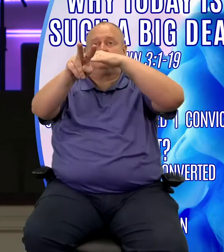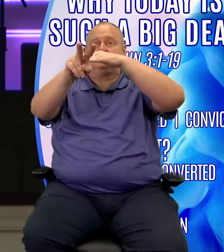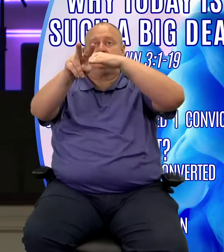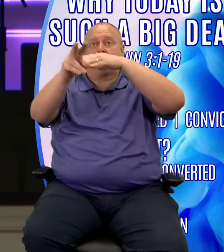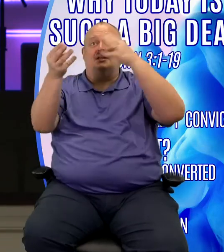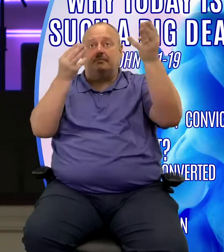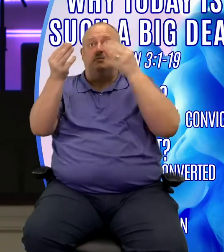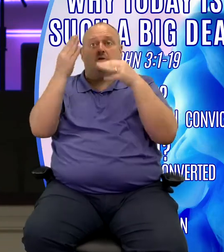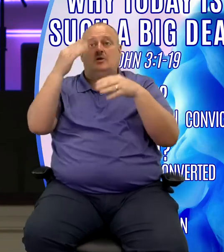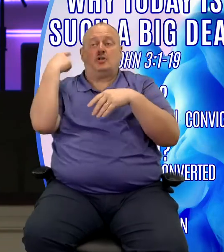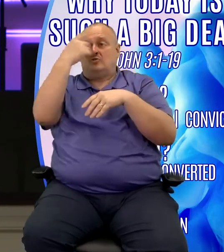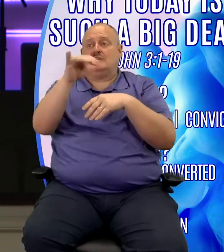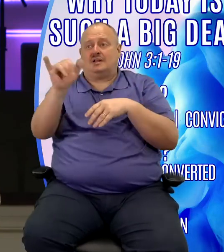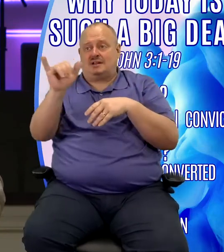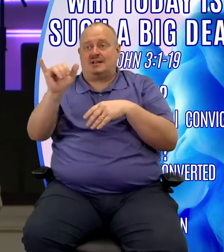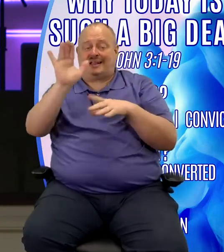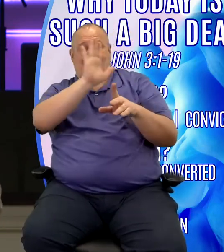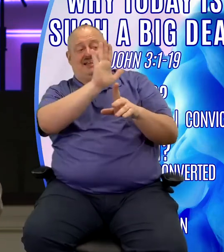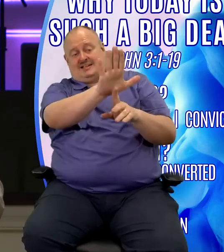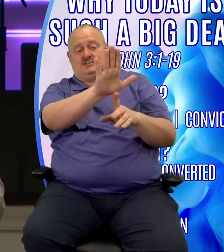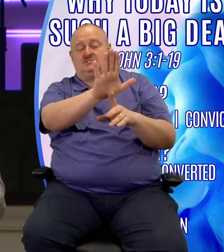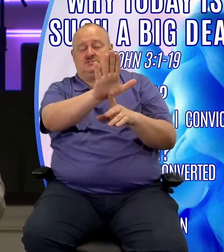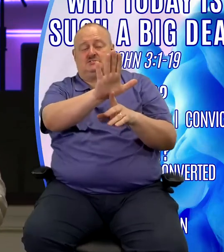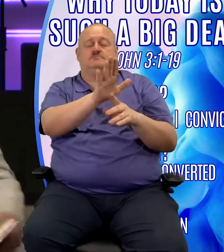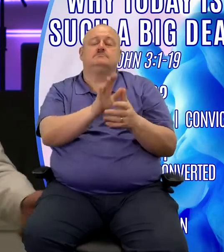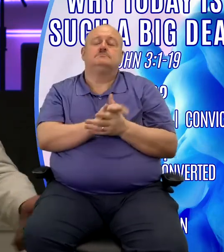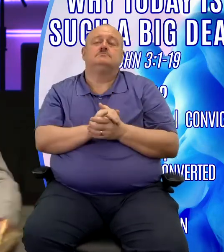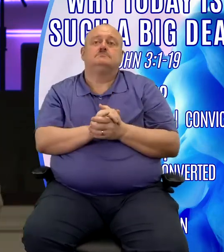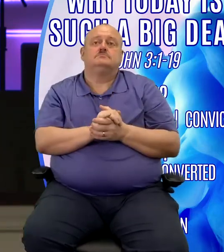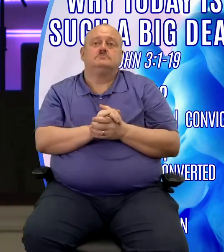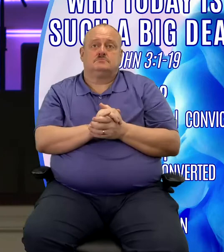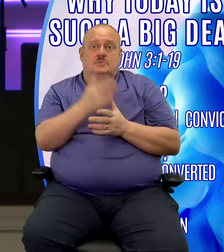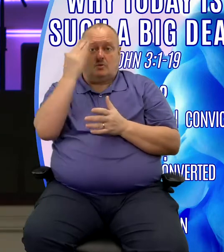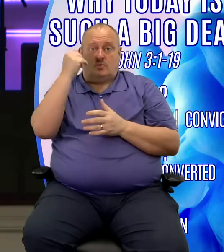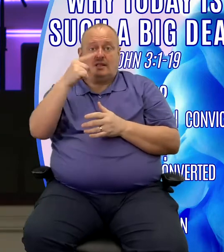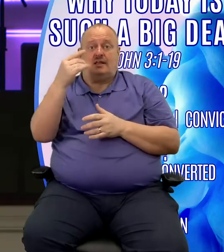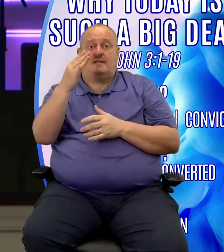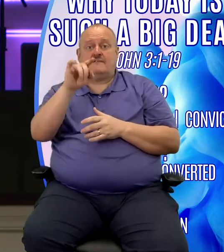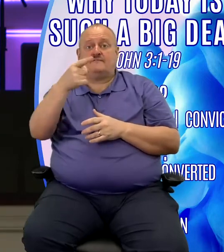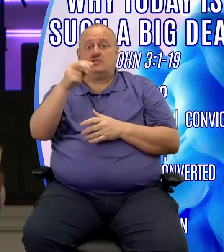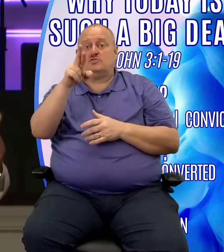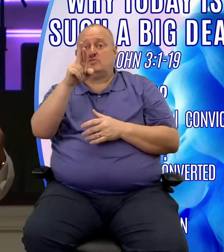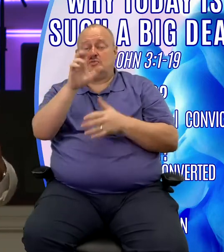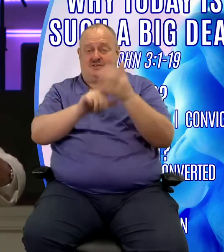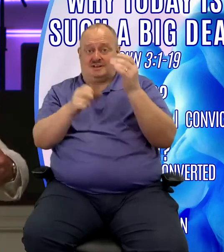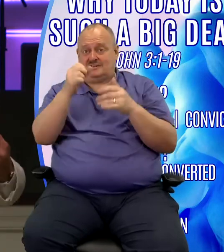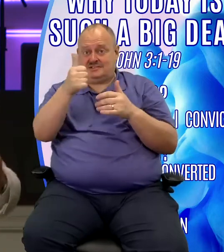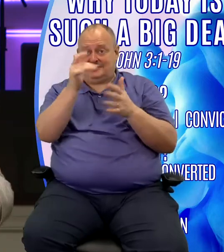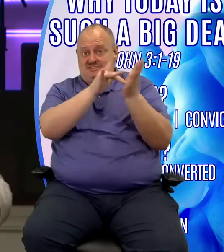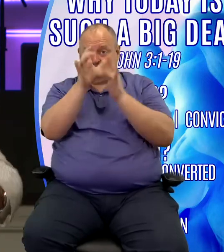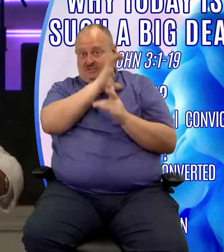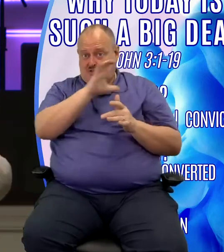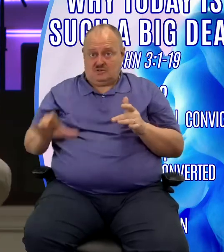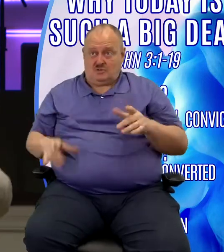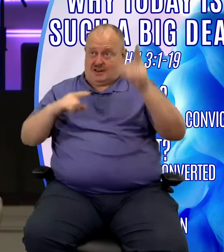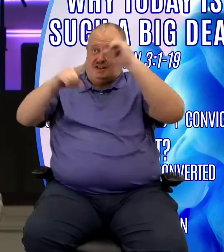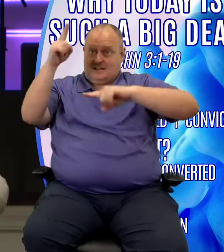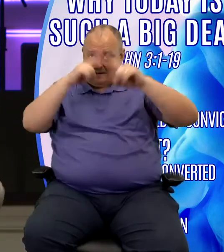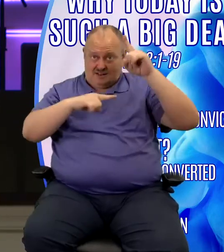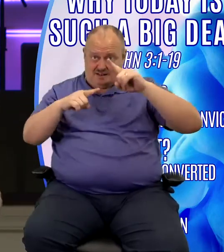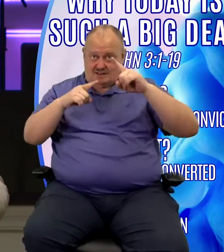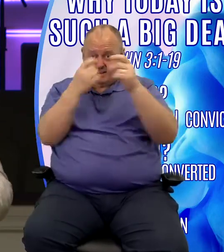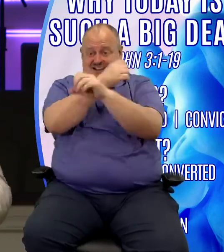ministry would look like his in some respects. That's why 1 Corinthians chapter 10 says that when Jesus Christ came and he